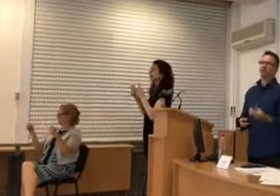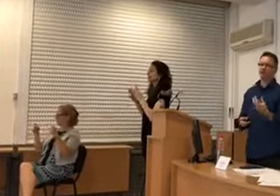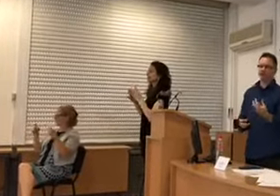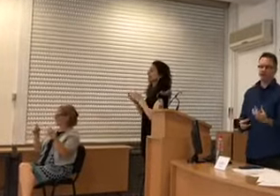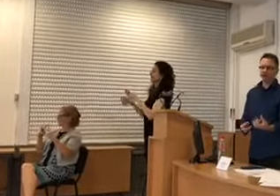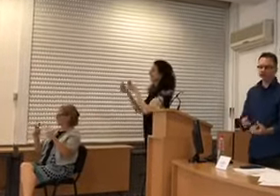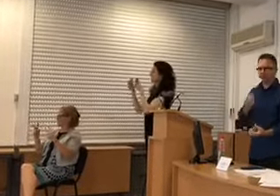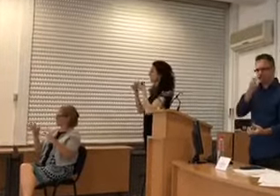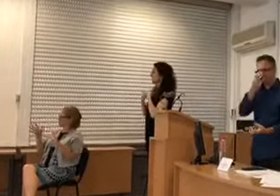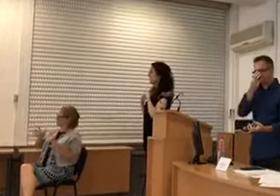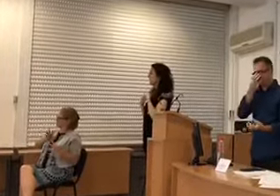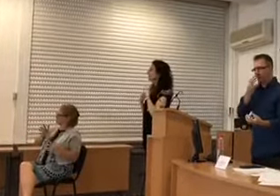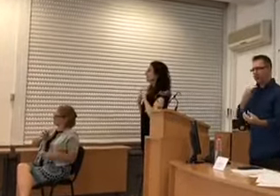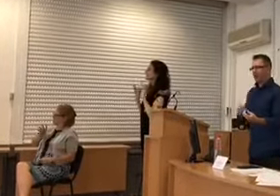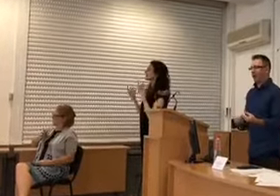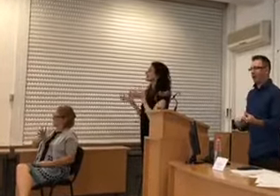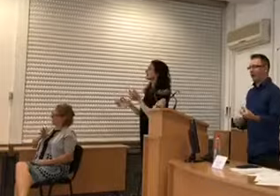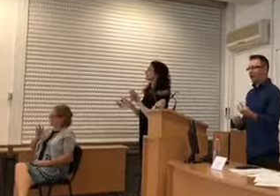very sophisticated